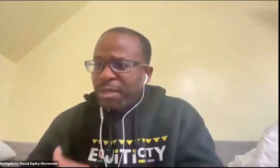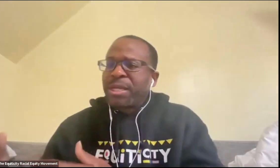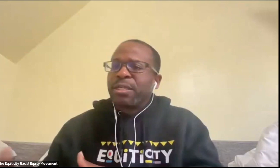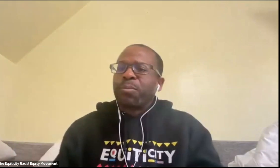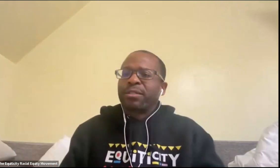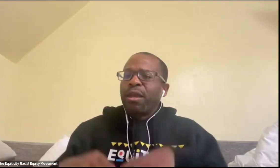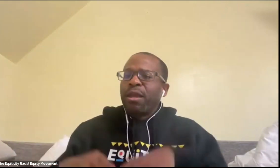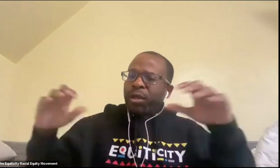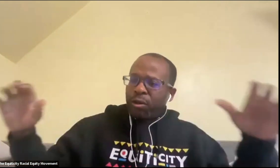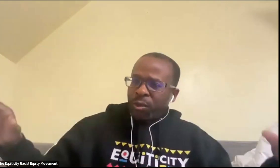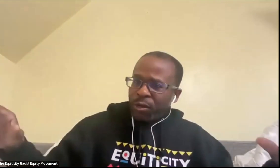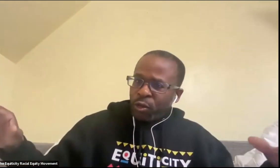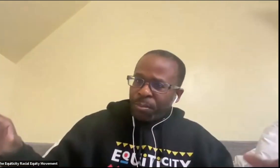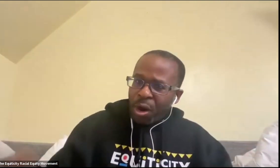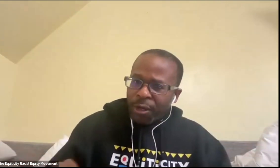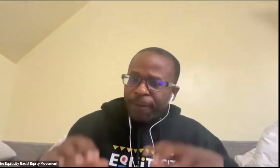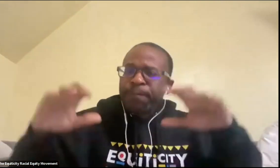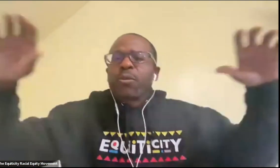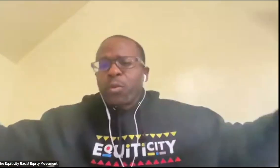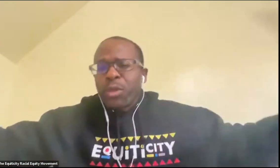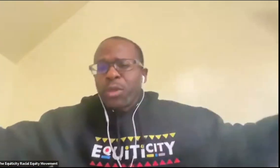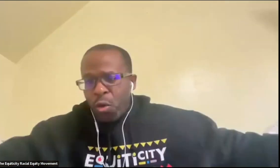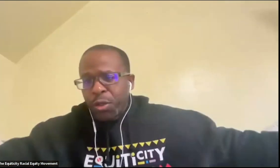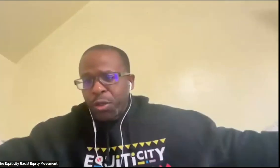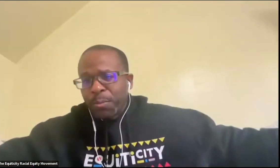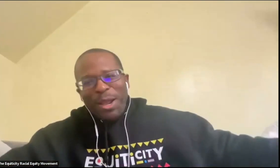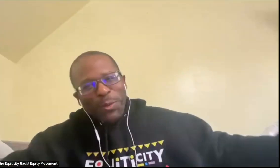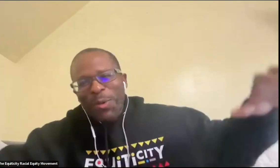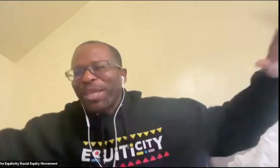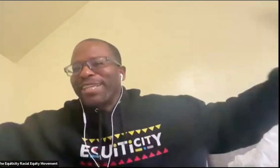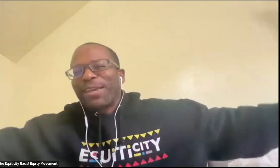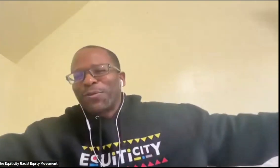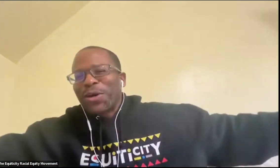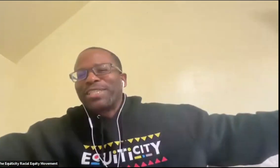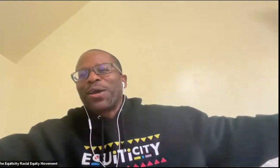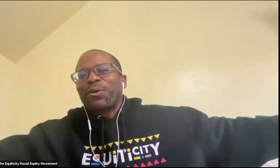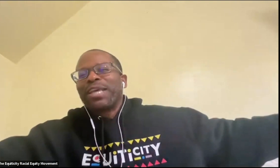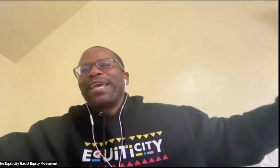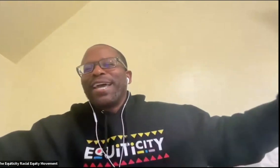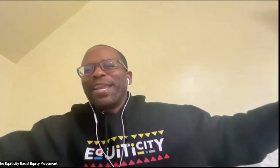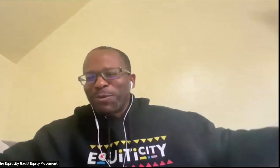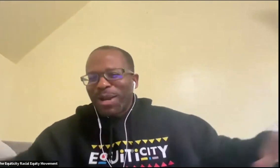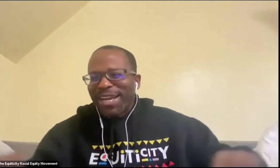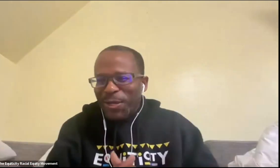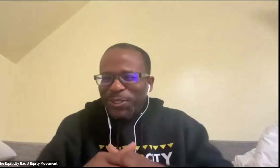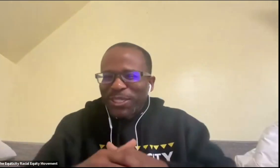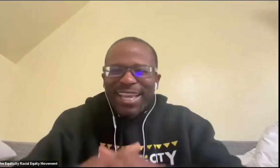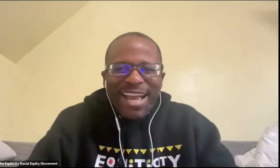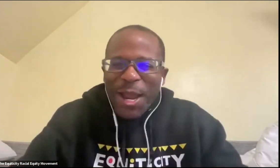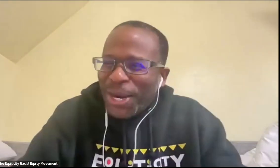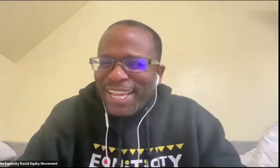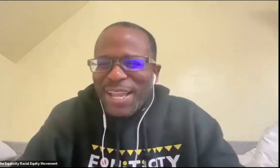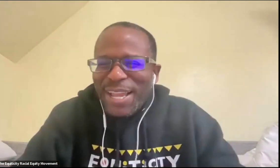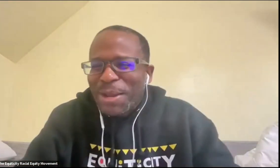stake ownership in the space. We go to a park. We own the park now. We go make it safe for ourselves and everybody